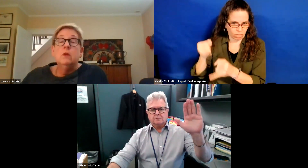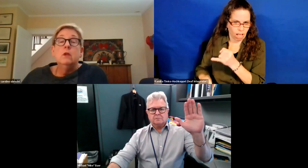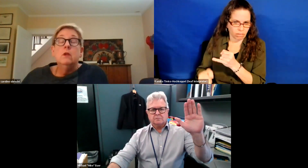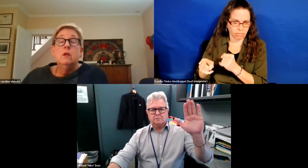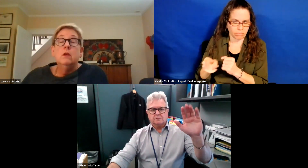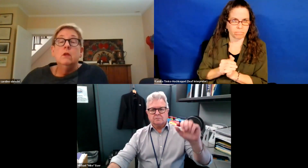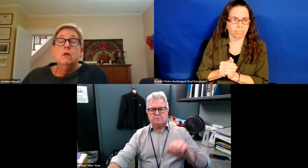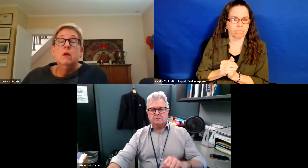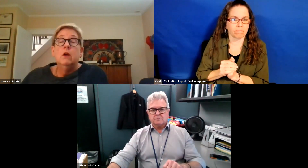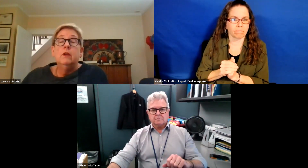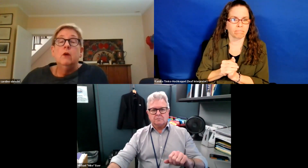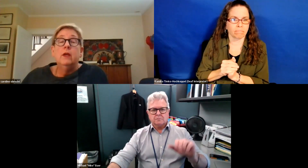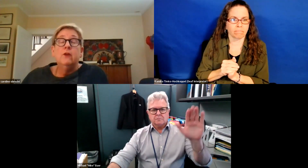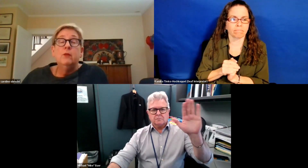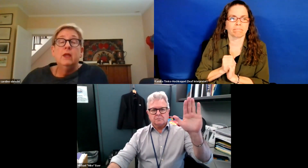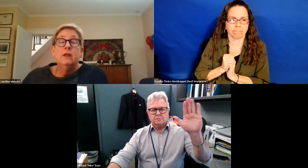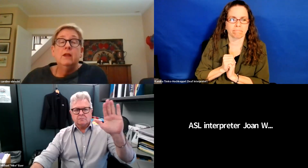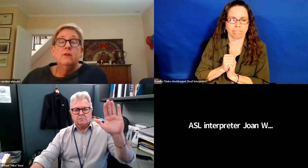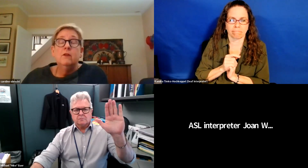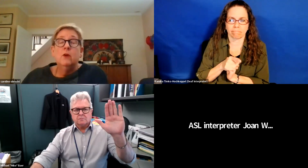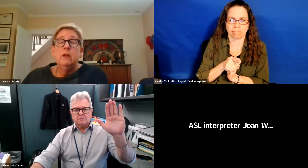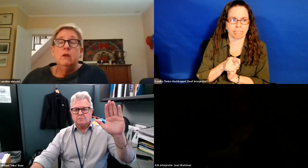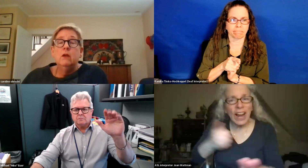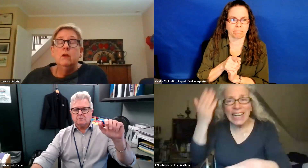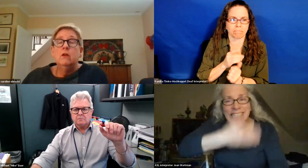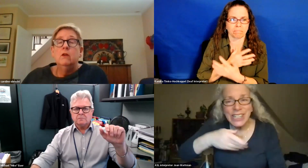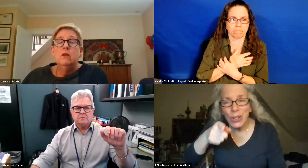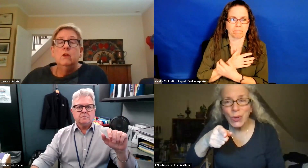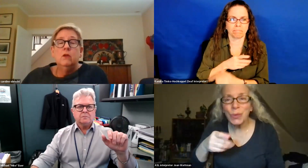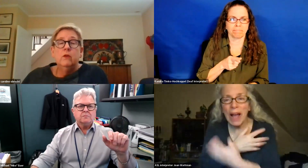Mike Bear has his hand up. okay, sorry, Mike. Yes, go ahead.